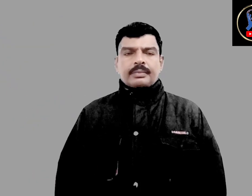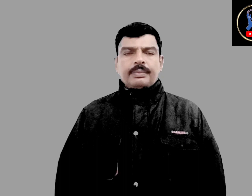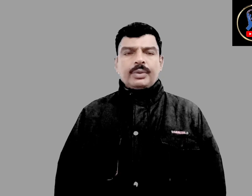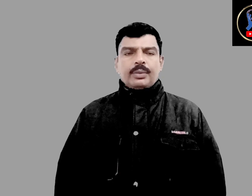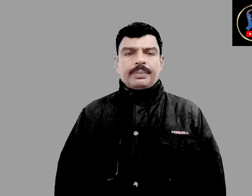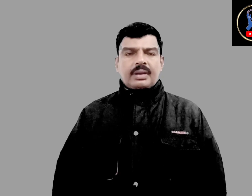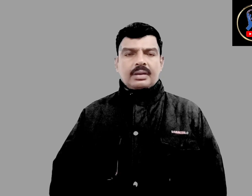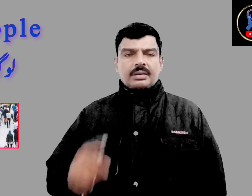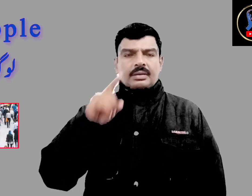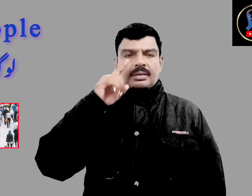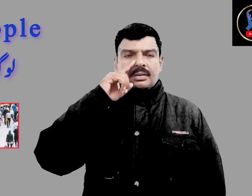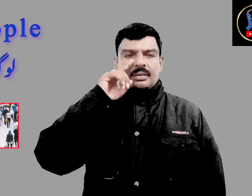pupil,